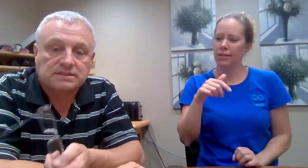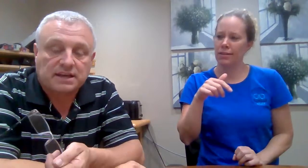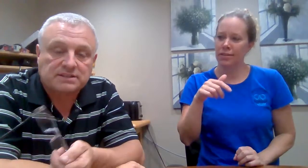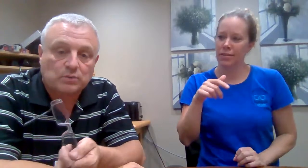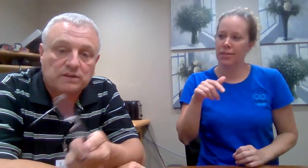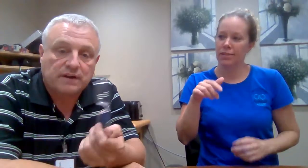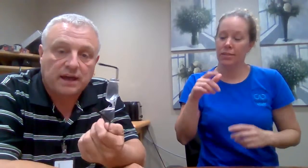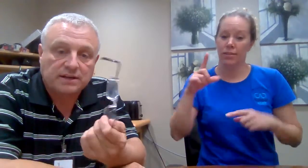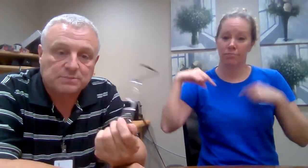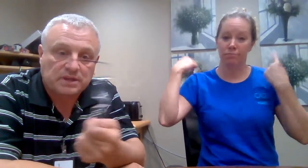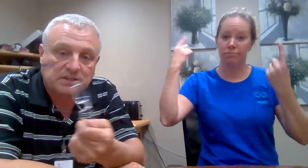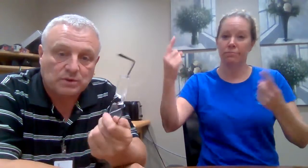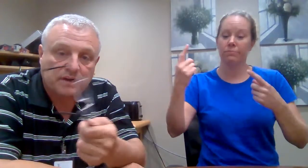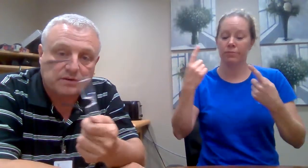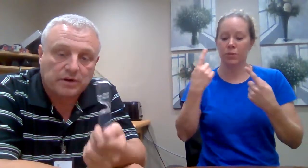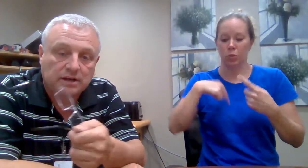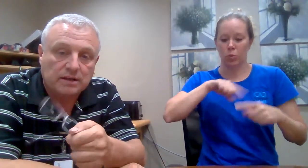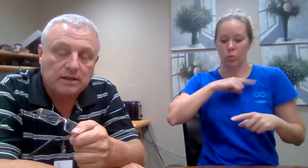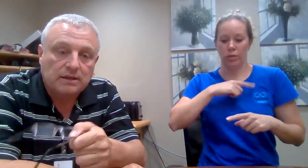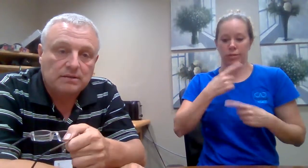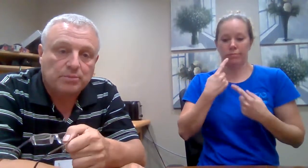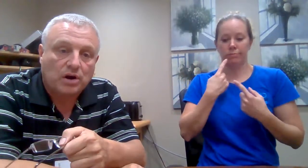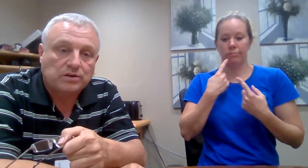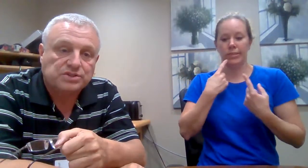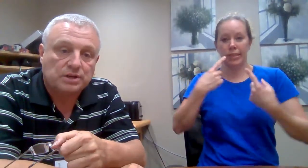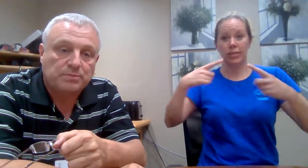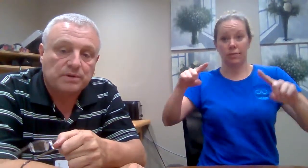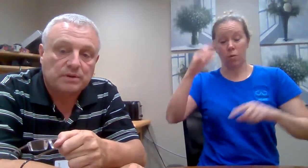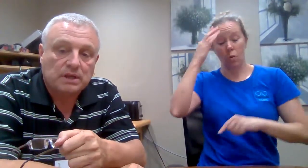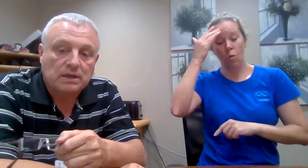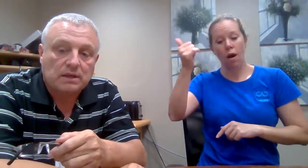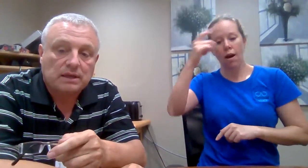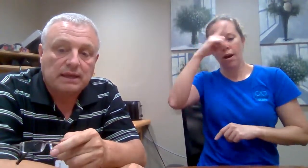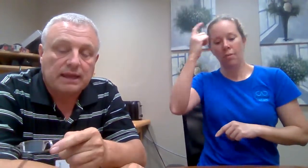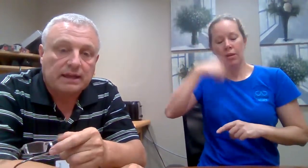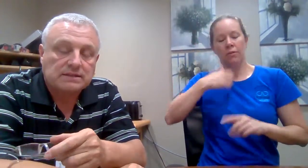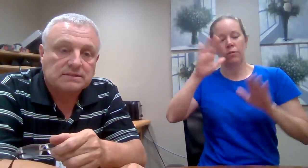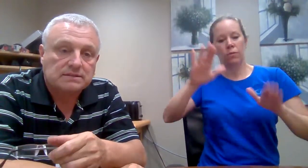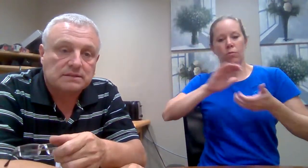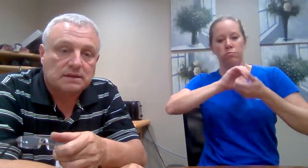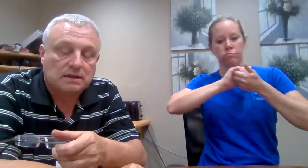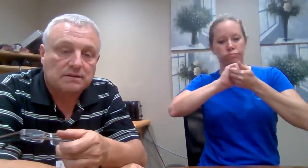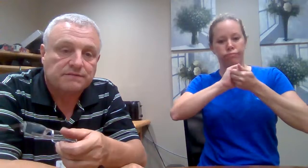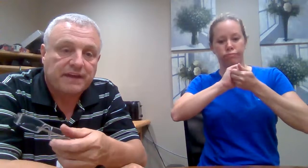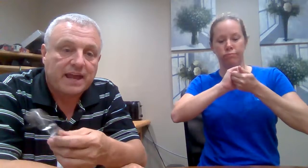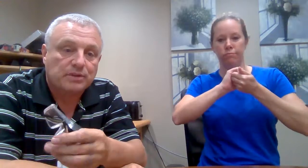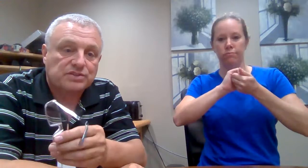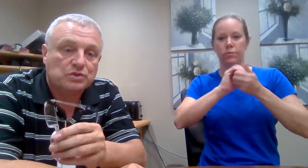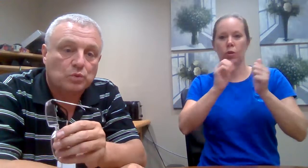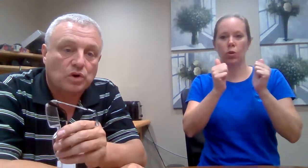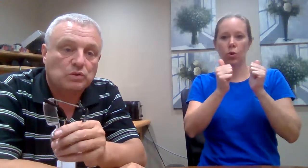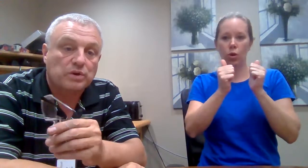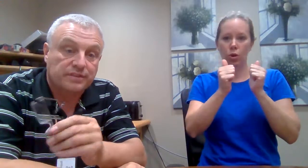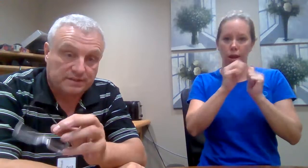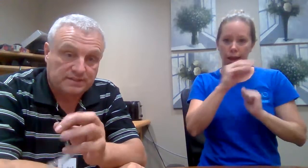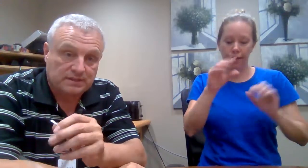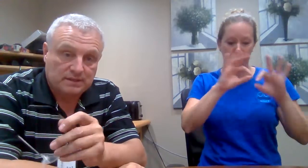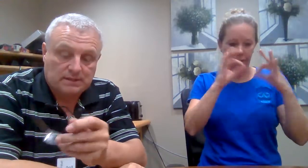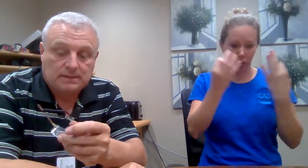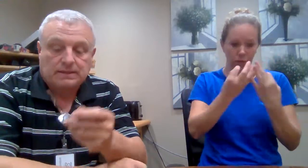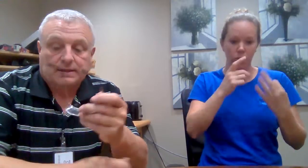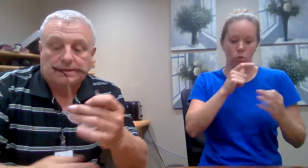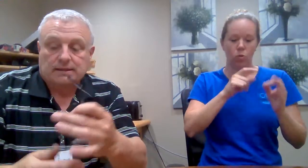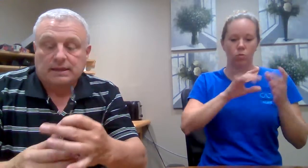the success that we've had is because we've had great partnership and families who worked with